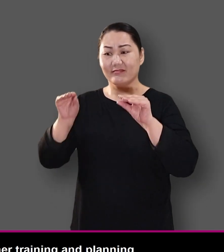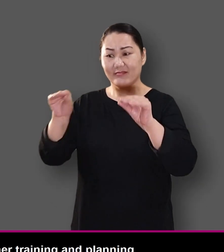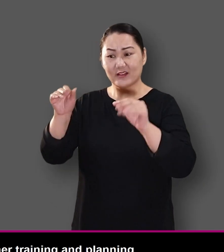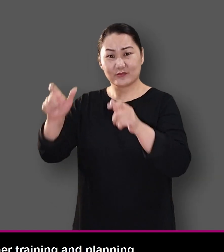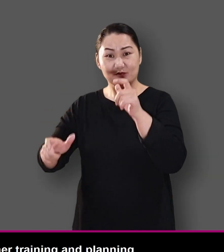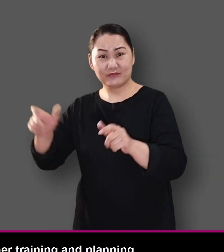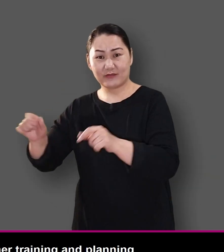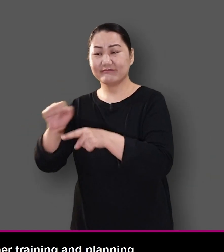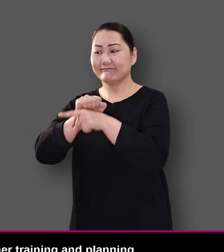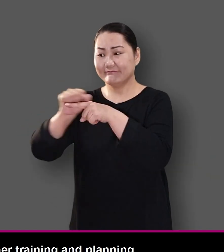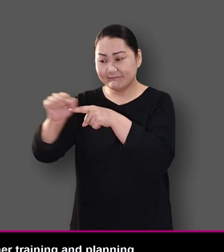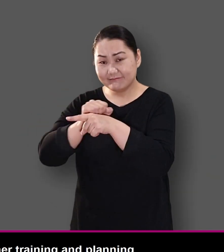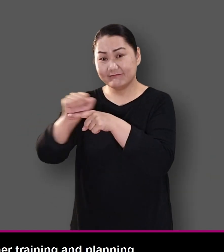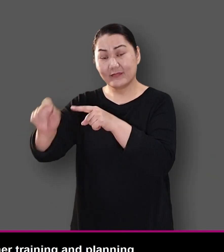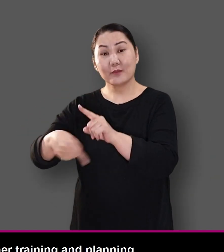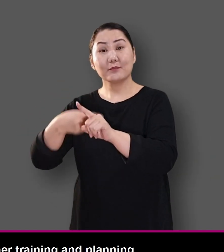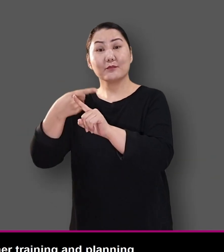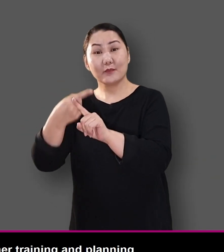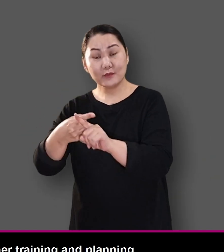all aspects of teacher training and planning